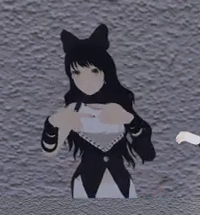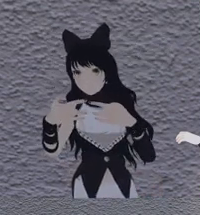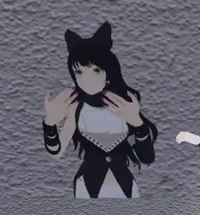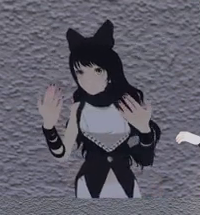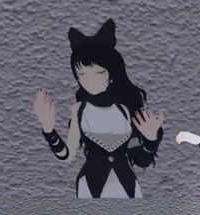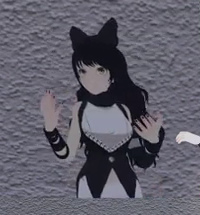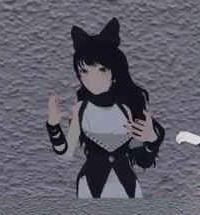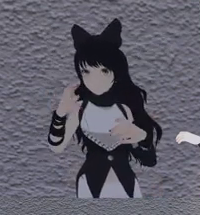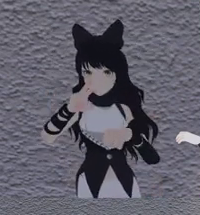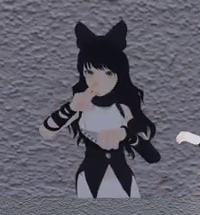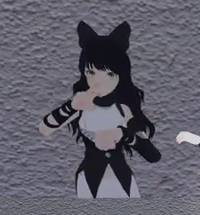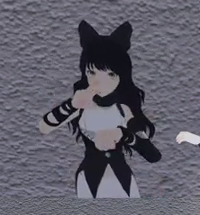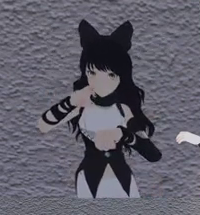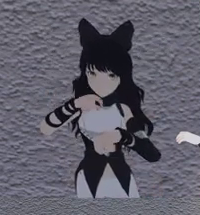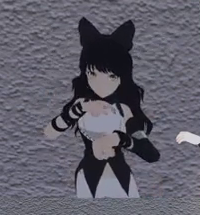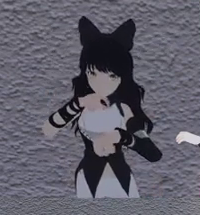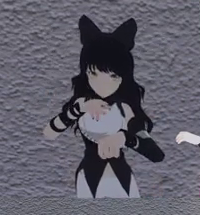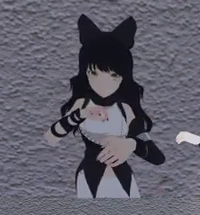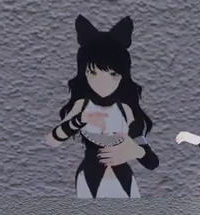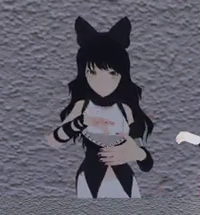And chips. What's this sign?